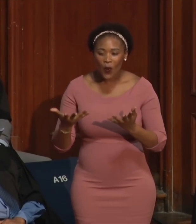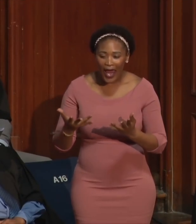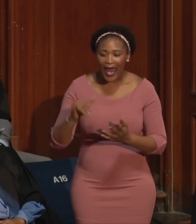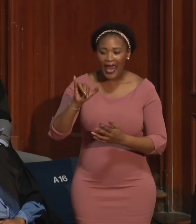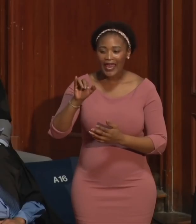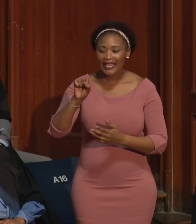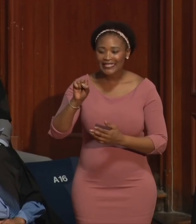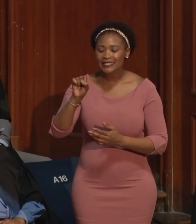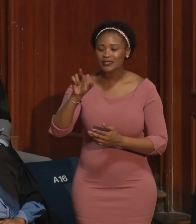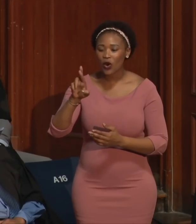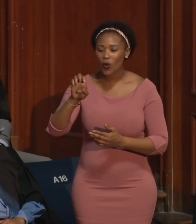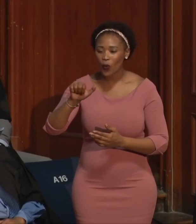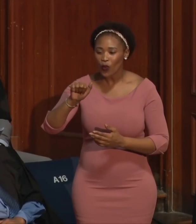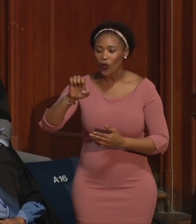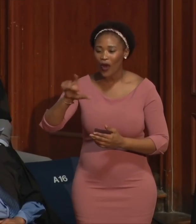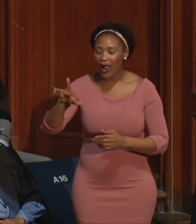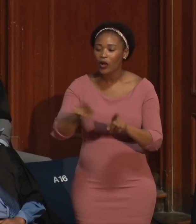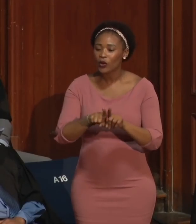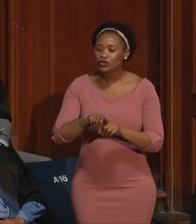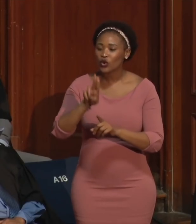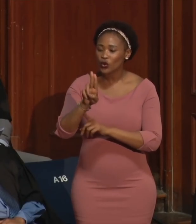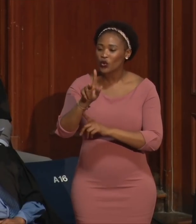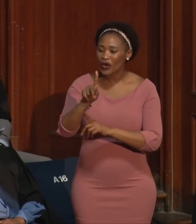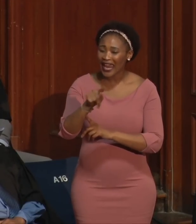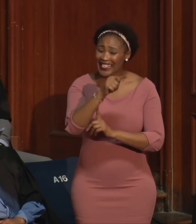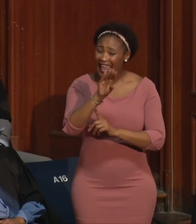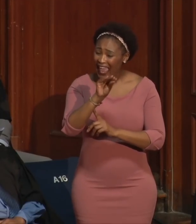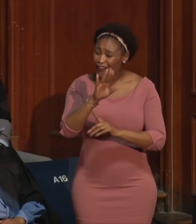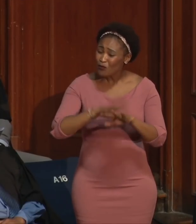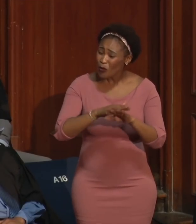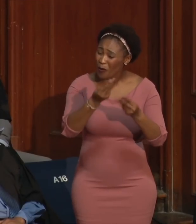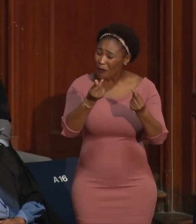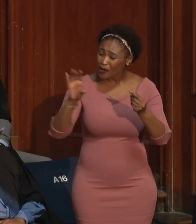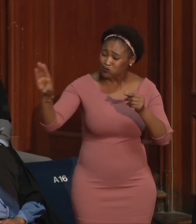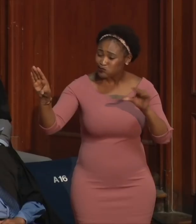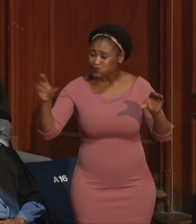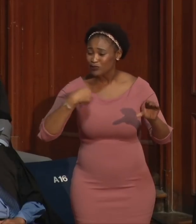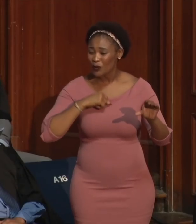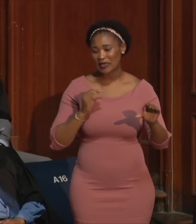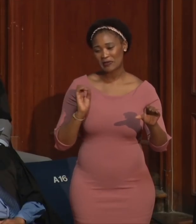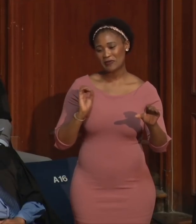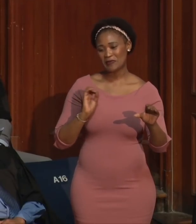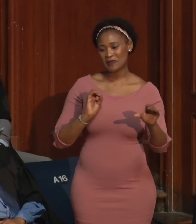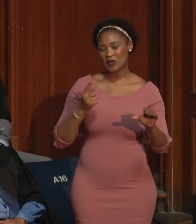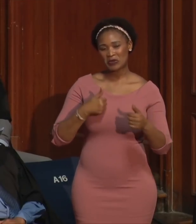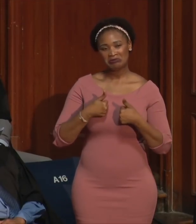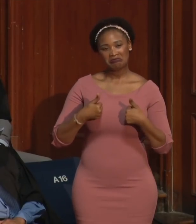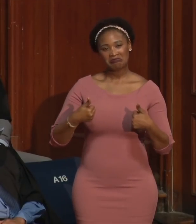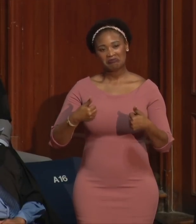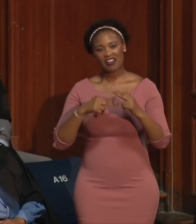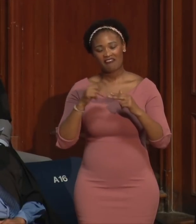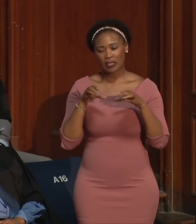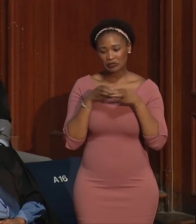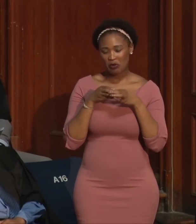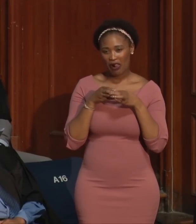UK, with far, far more funding. And we were managing to do this sitting around a dining room table in a little apartment